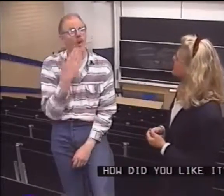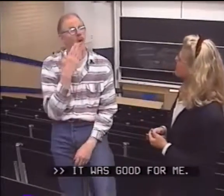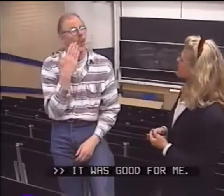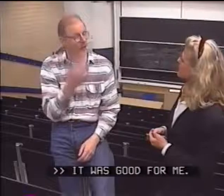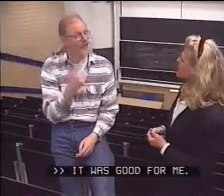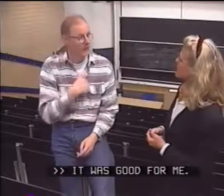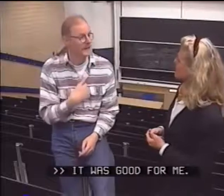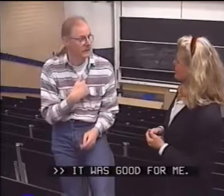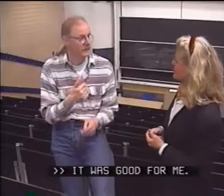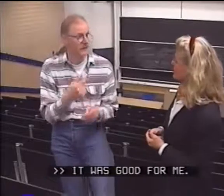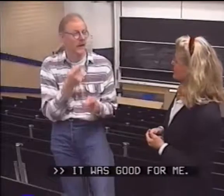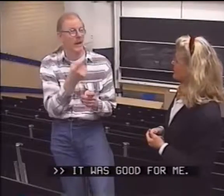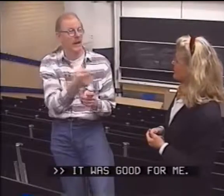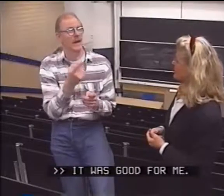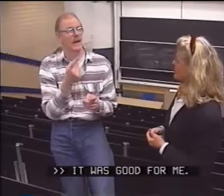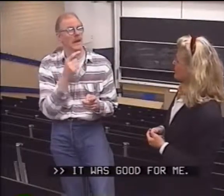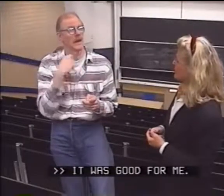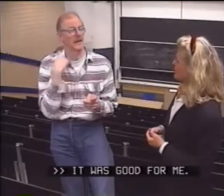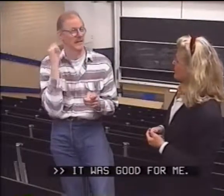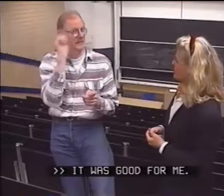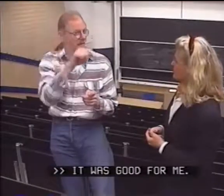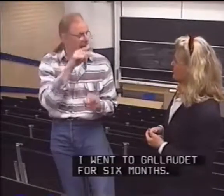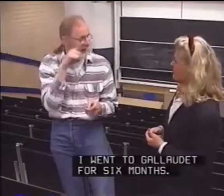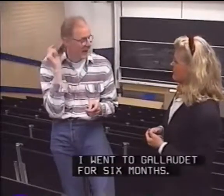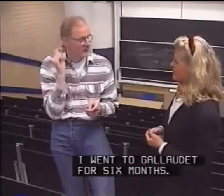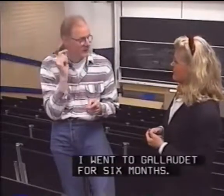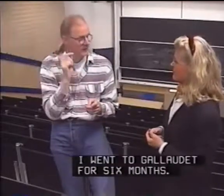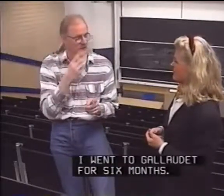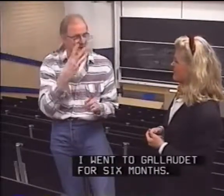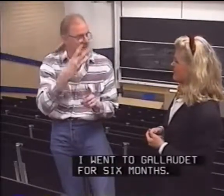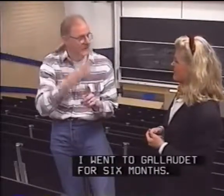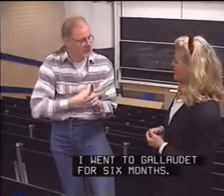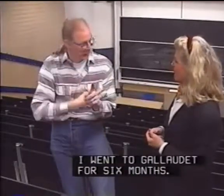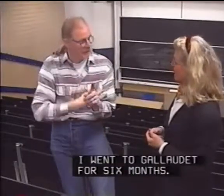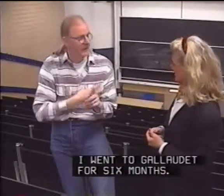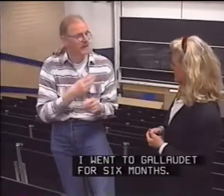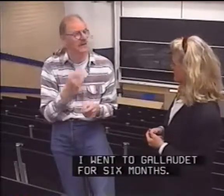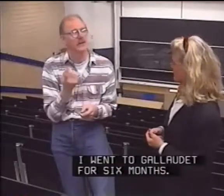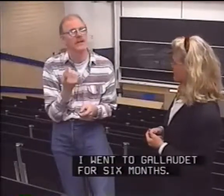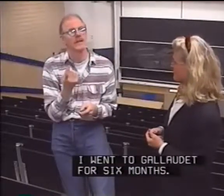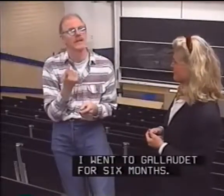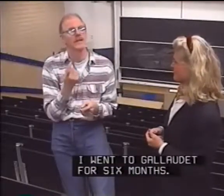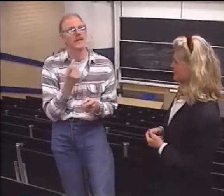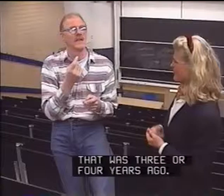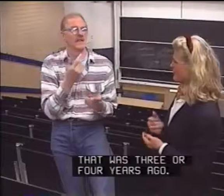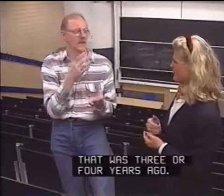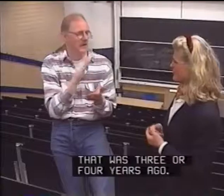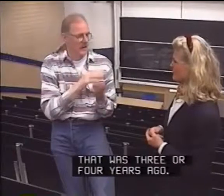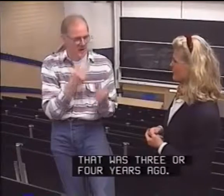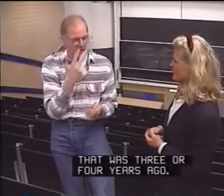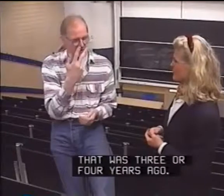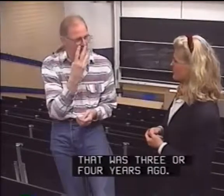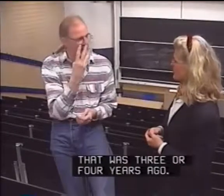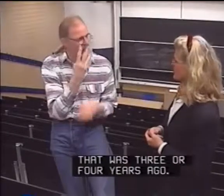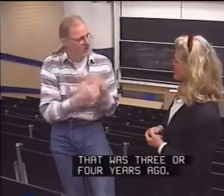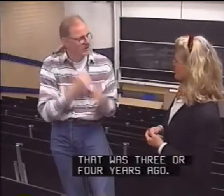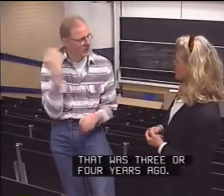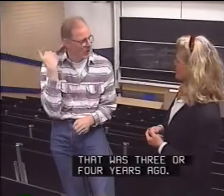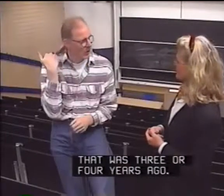It was good for me. I went to Gallaudet for six months. That was three or four years ago.